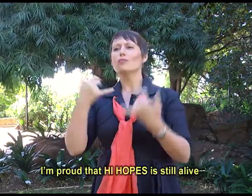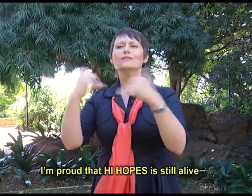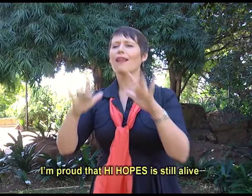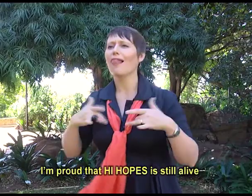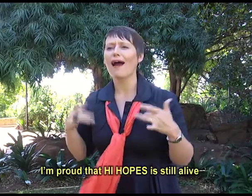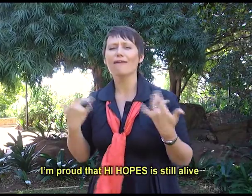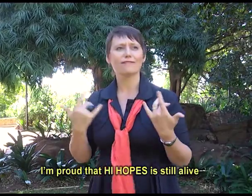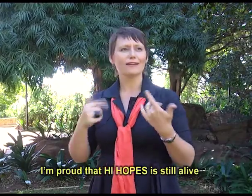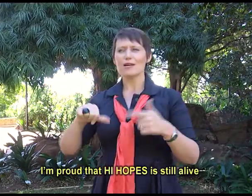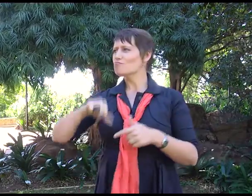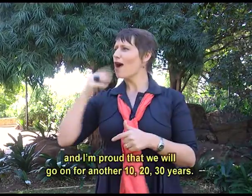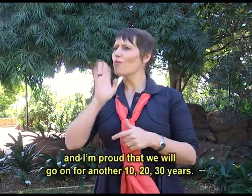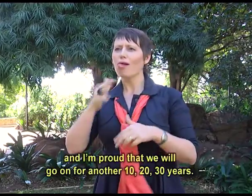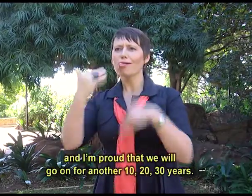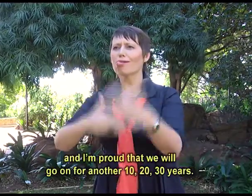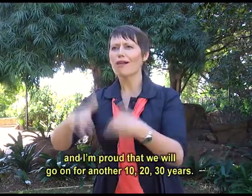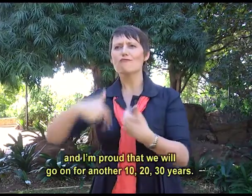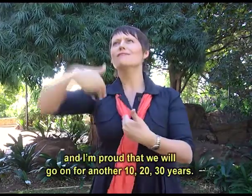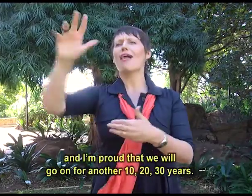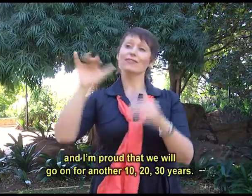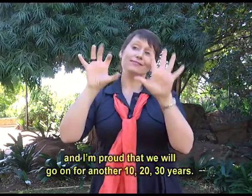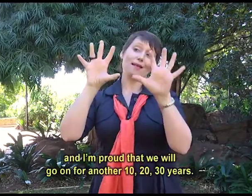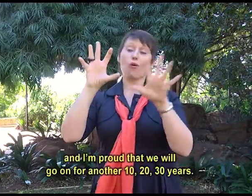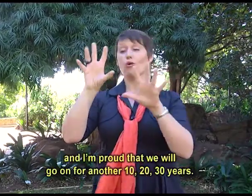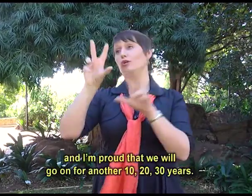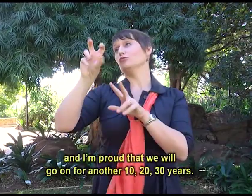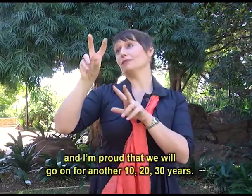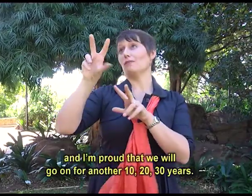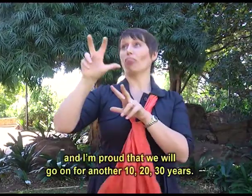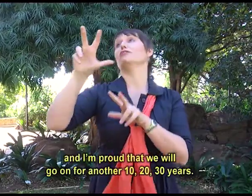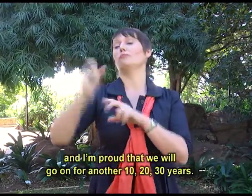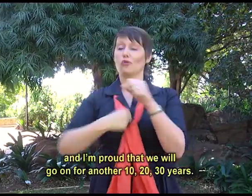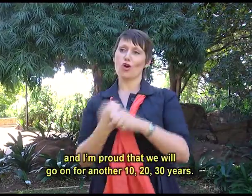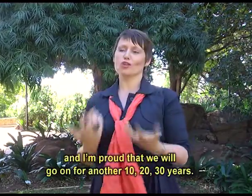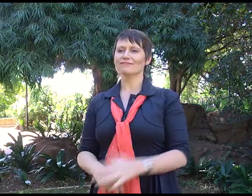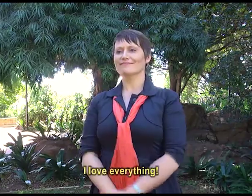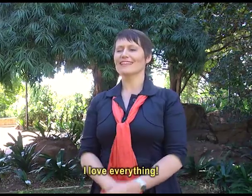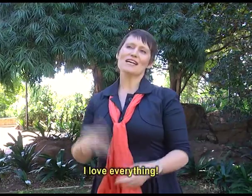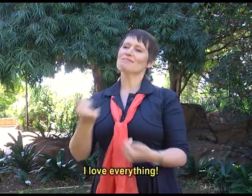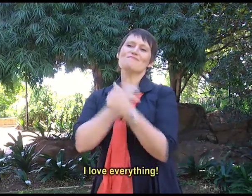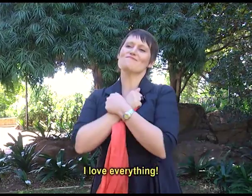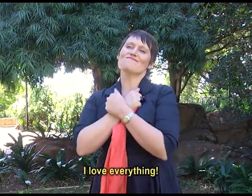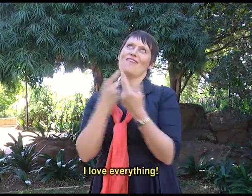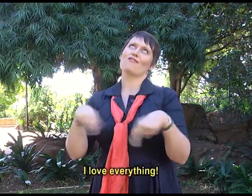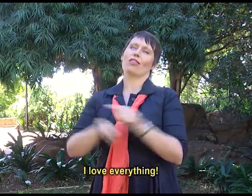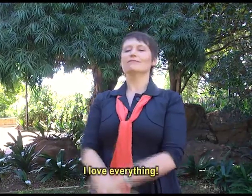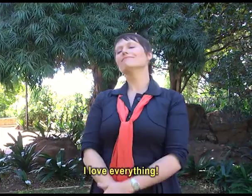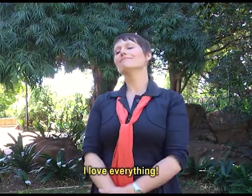I'm proud that High Hopes is still alive, and I'm proud that we'll go on for another 10, 20, 30 years. I love